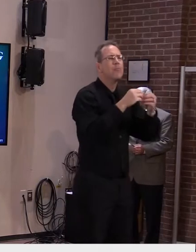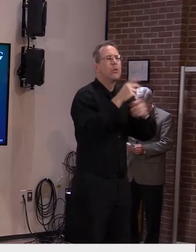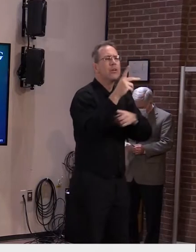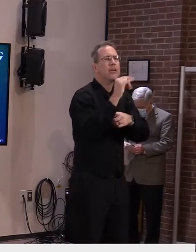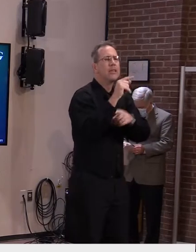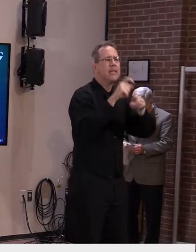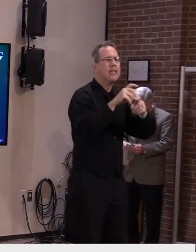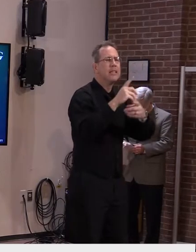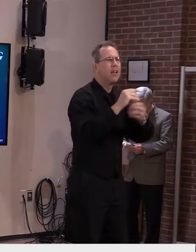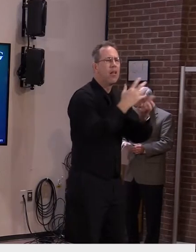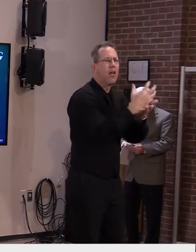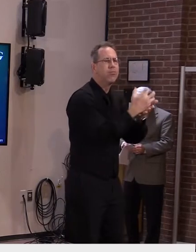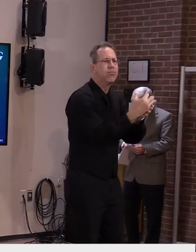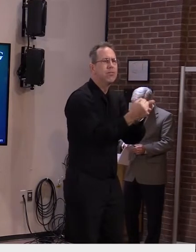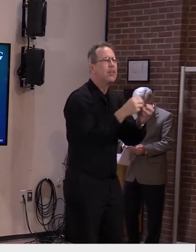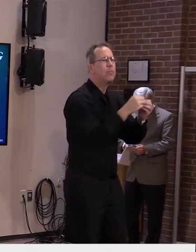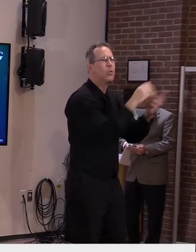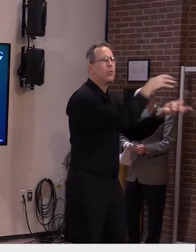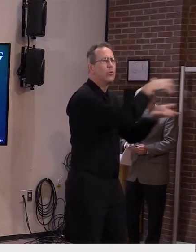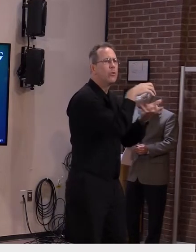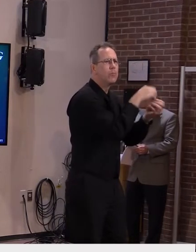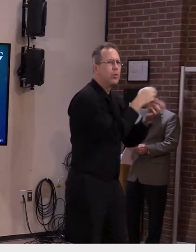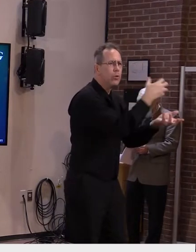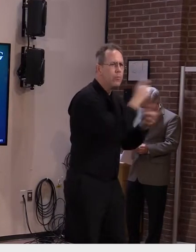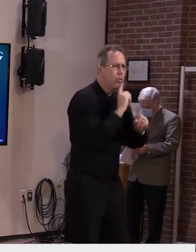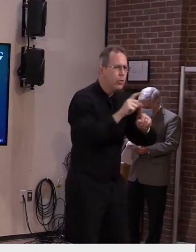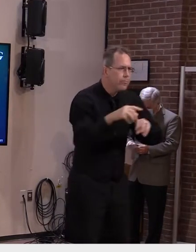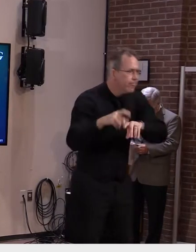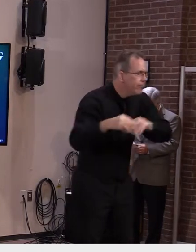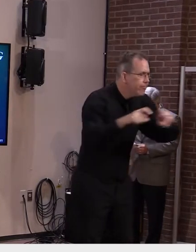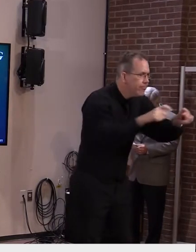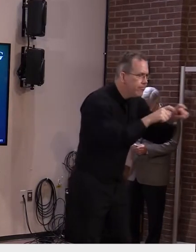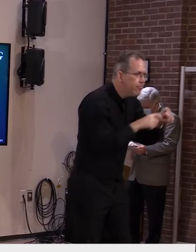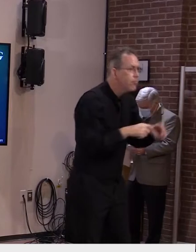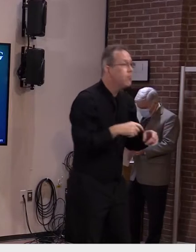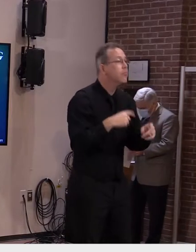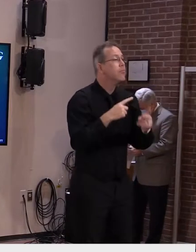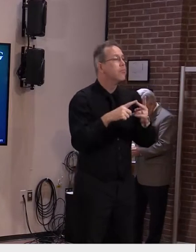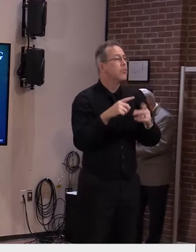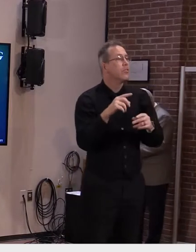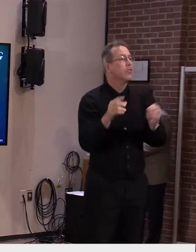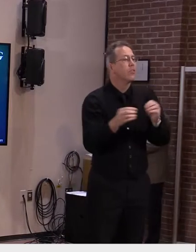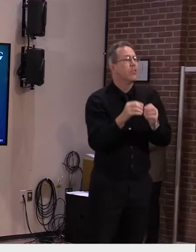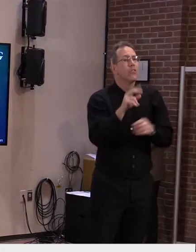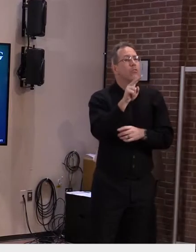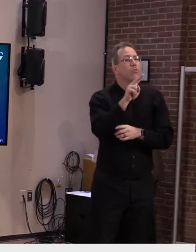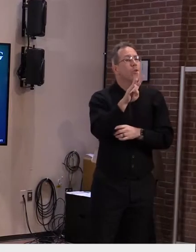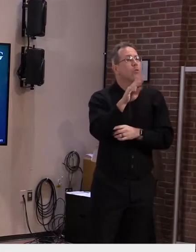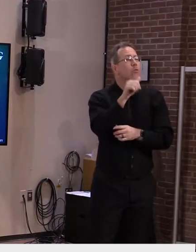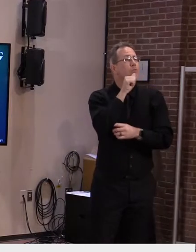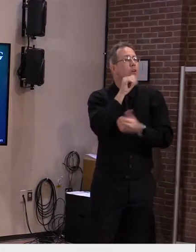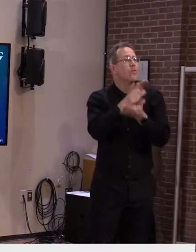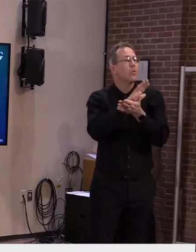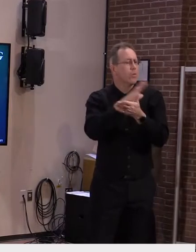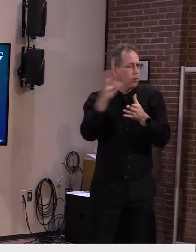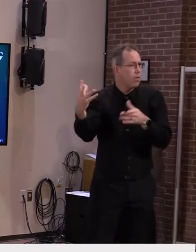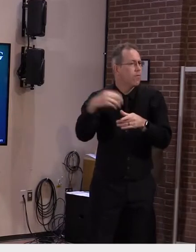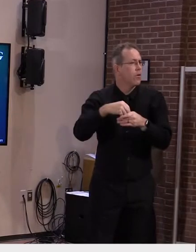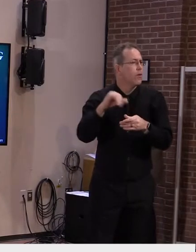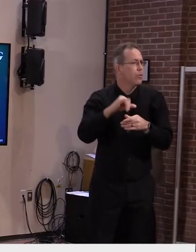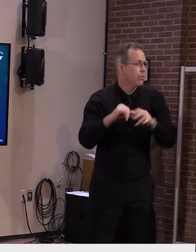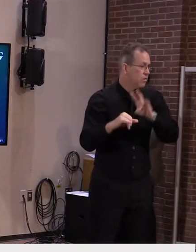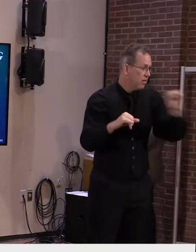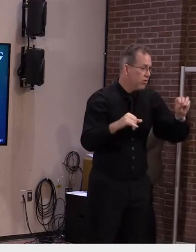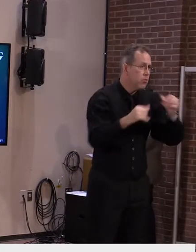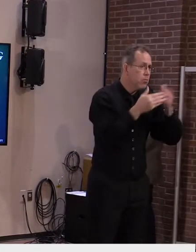24 independent schools enrolled in Test to Stay. As of the 23rd, last week, we had 112 schools